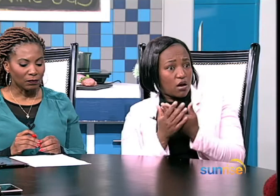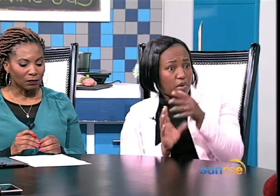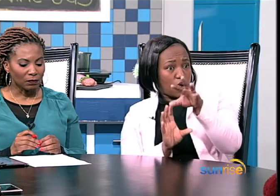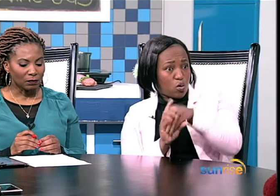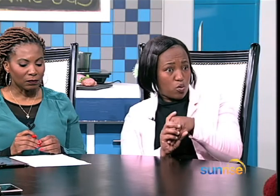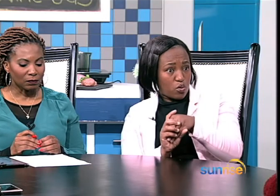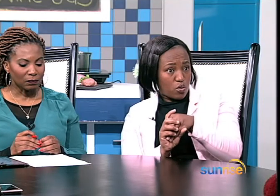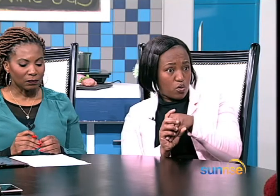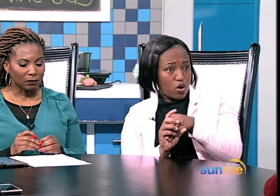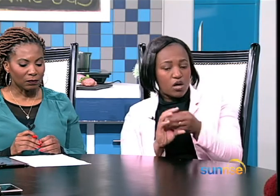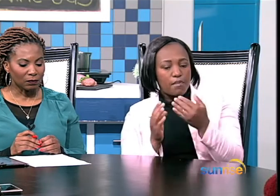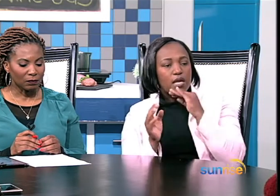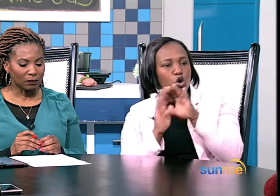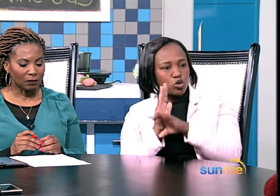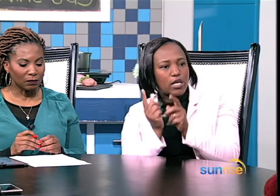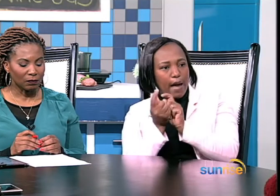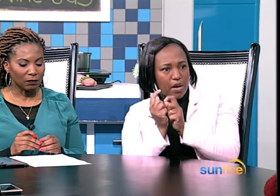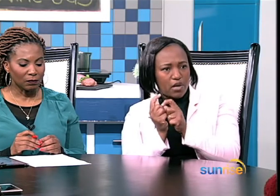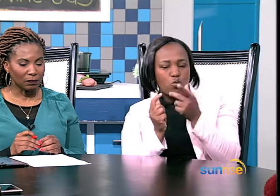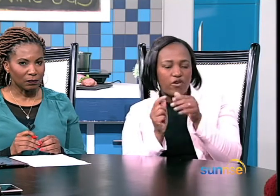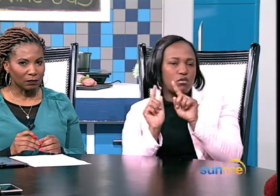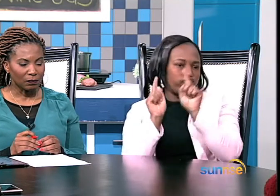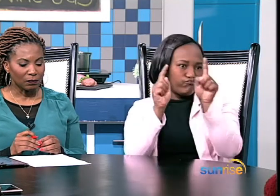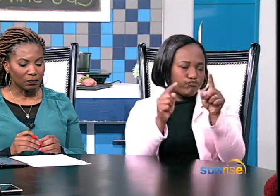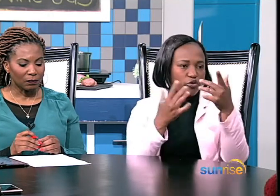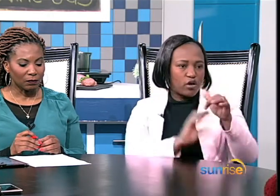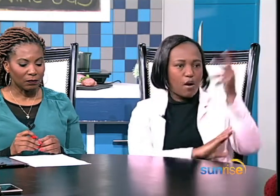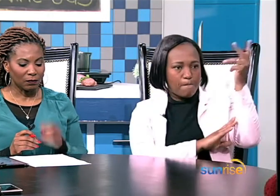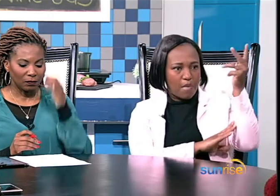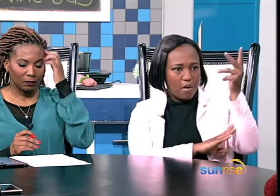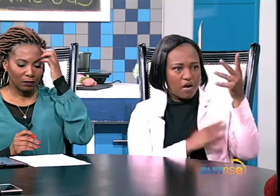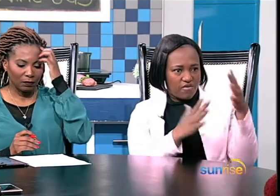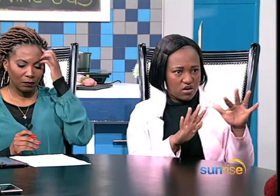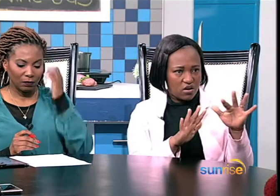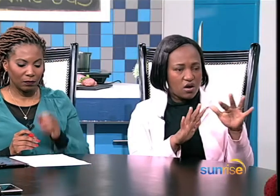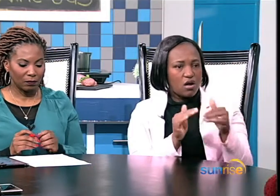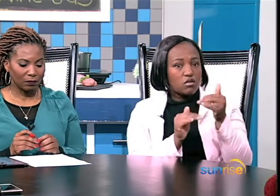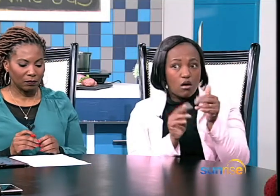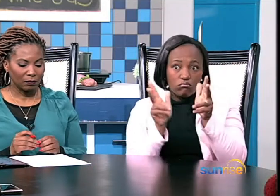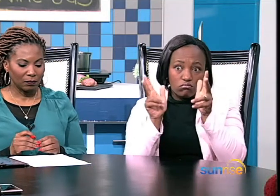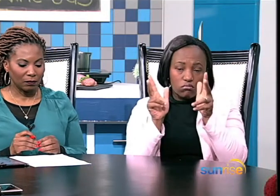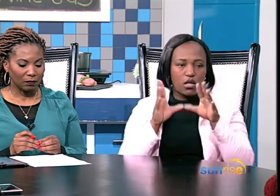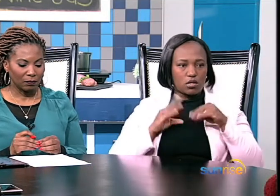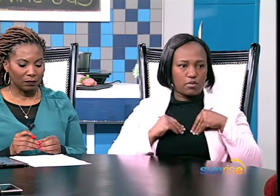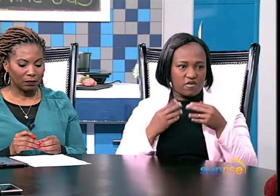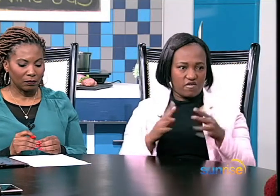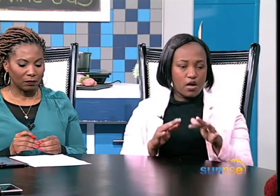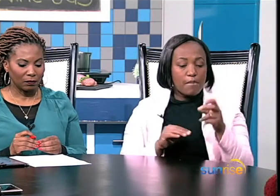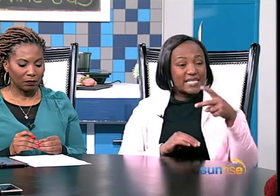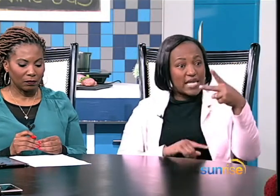a constitutional amendment. We went there, we made presentation, they've got their presentation, it's accepted, and now the second leg is the